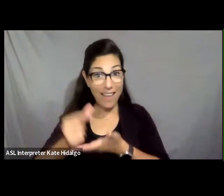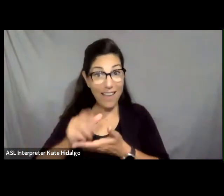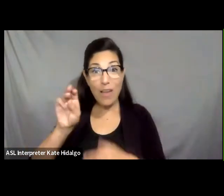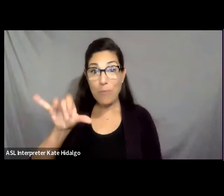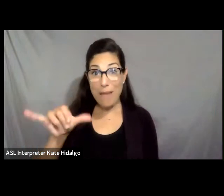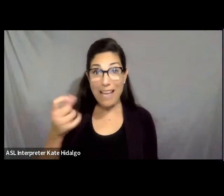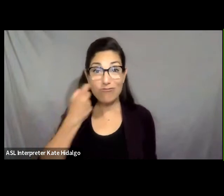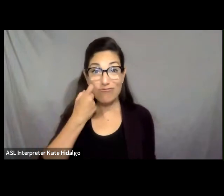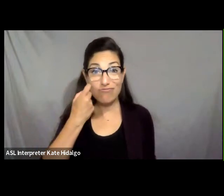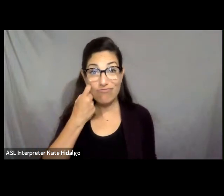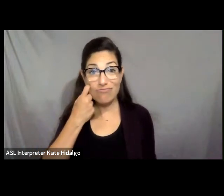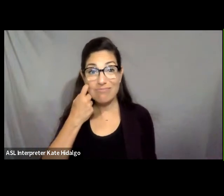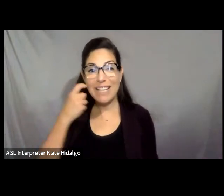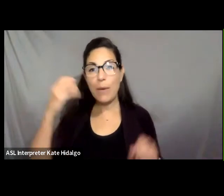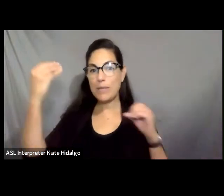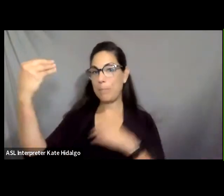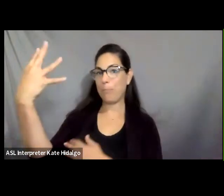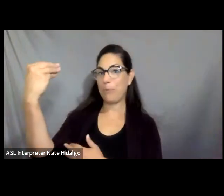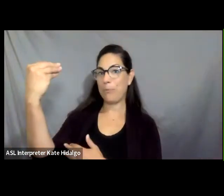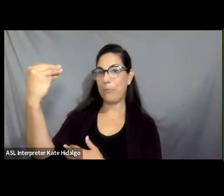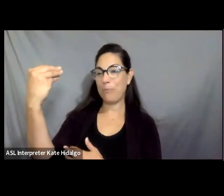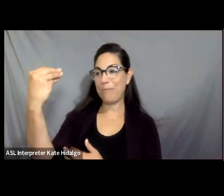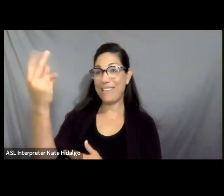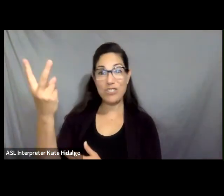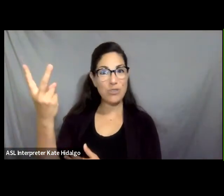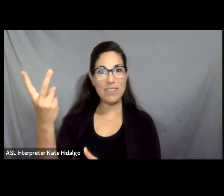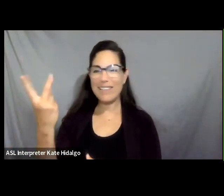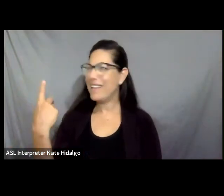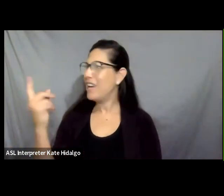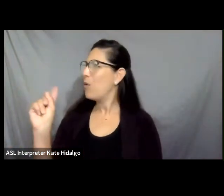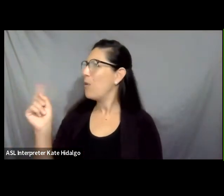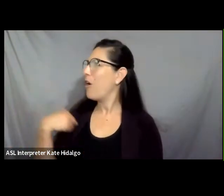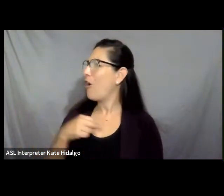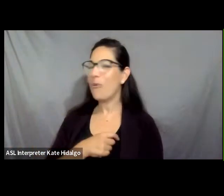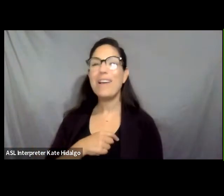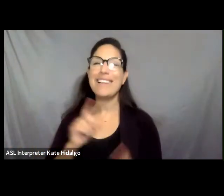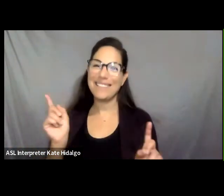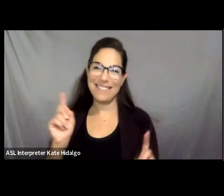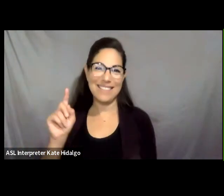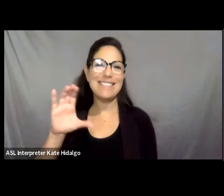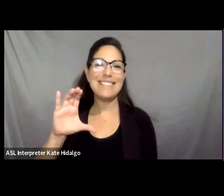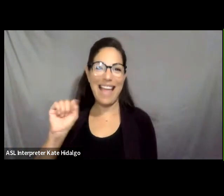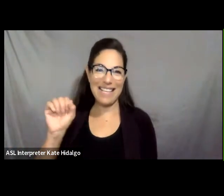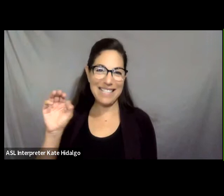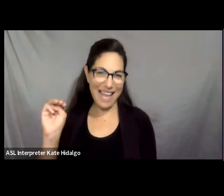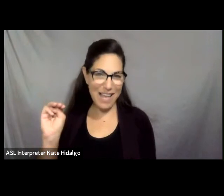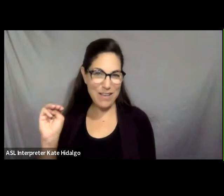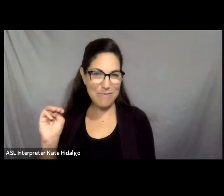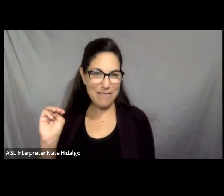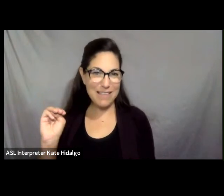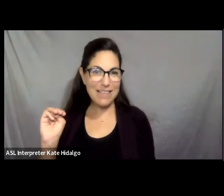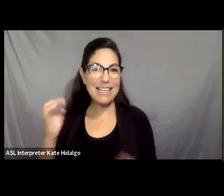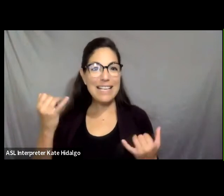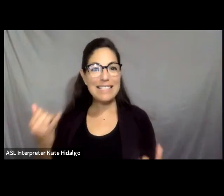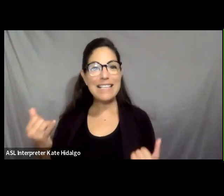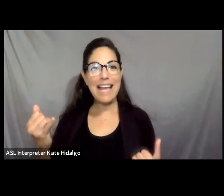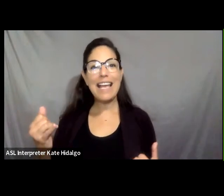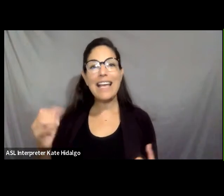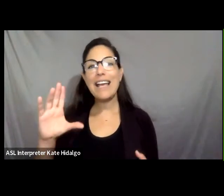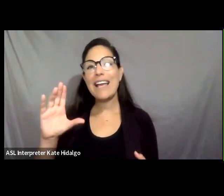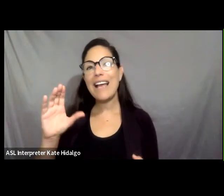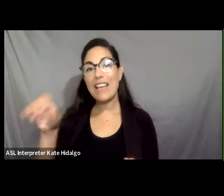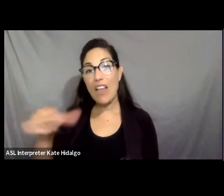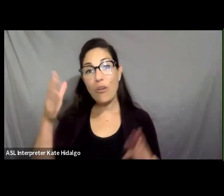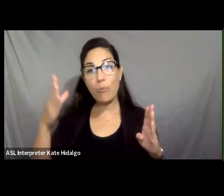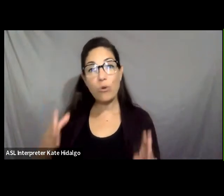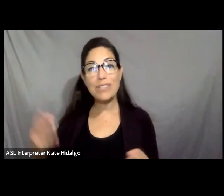May. It was a selfie of 2 of them, and they're like, "Where are we?" And they were at CSM. And then today, Kalani Bowers from CSM dropped by